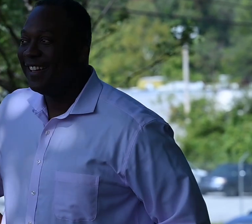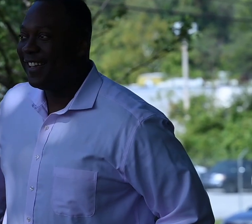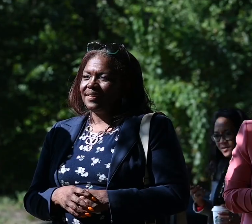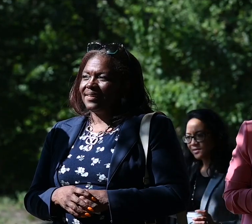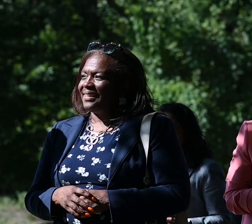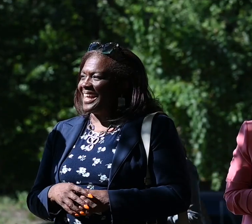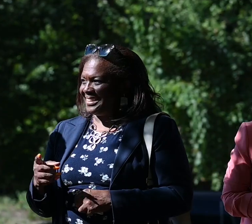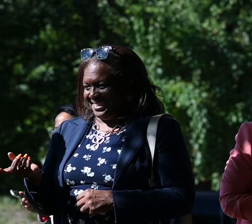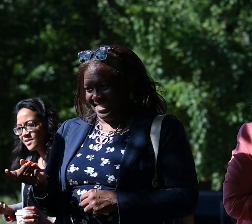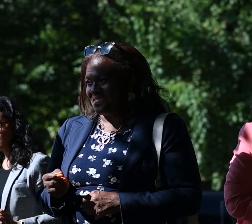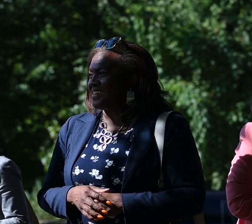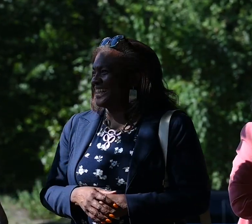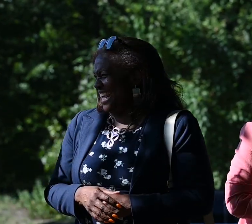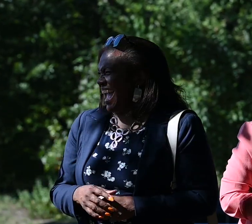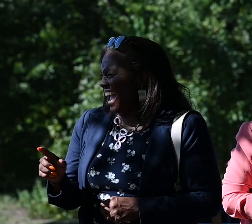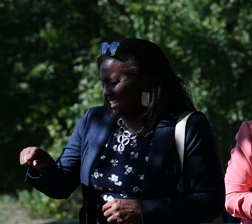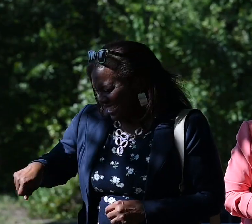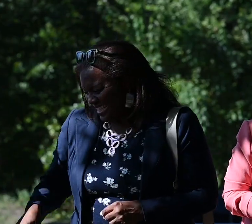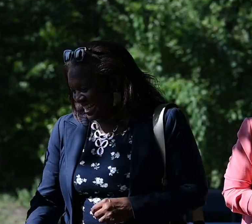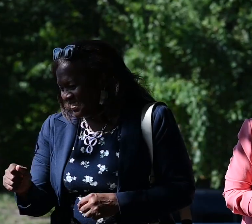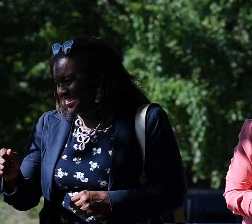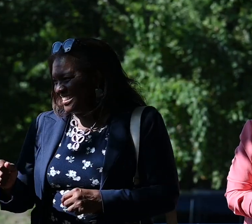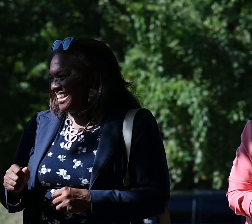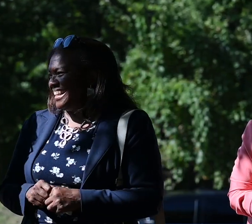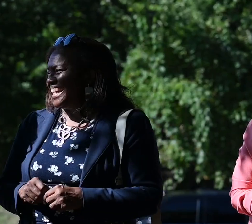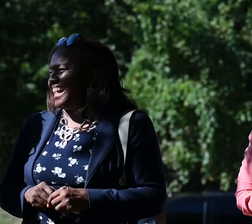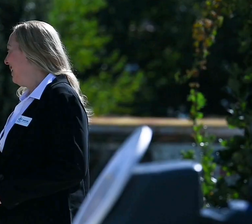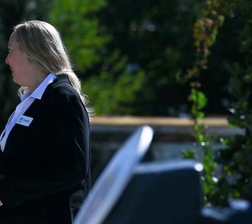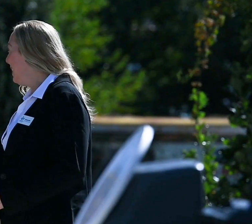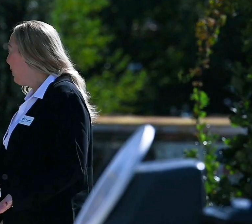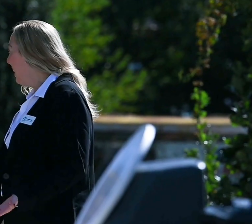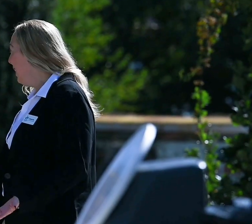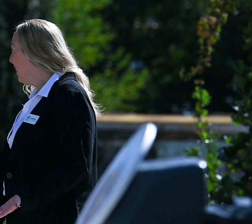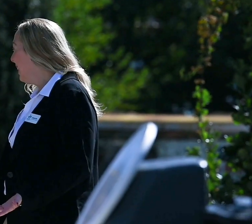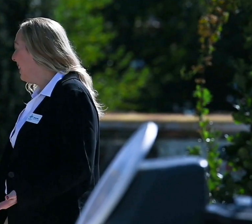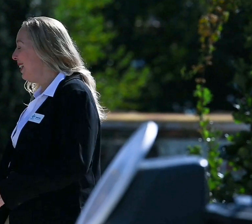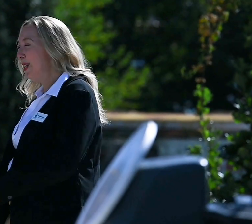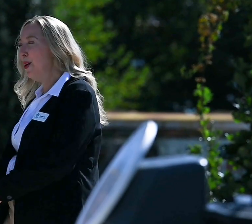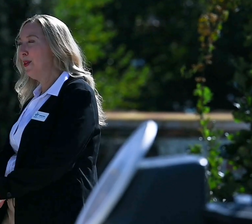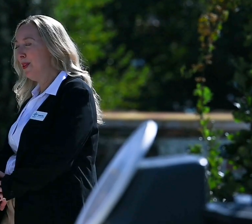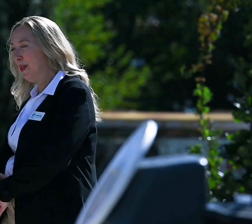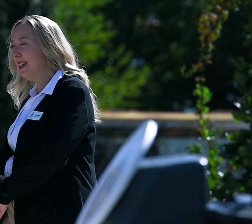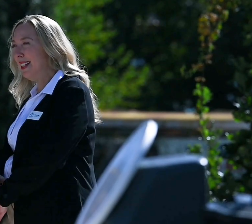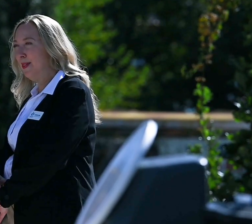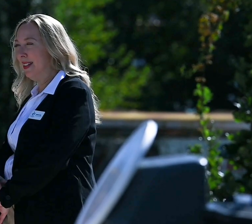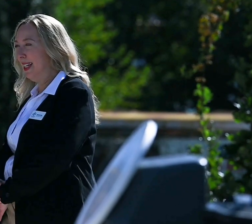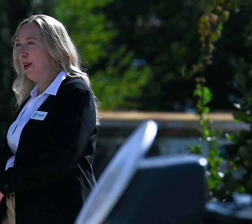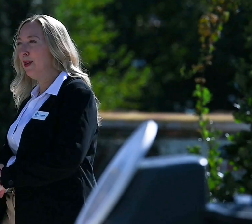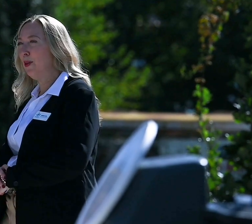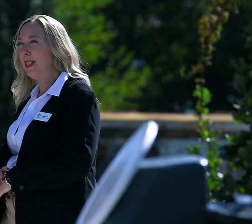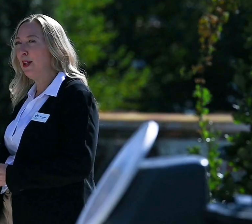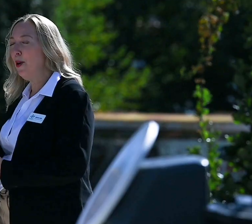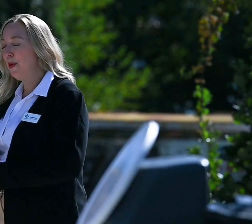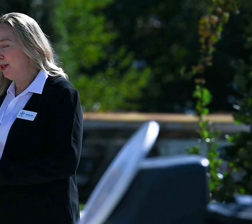Hollen. We have Elliot Cook, who is representing Senator Angela Alsobrook. Kira Mahoney,